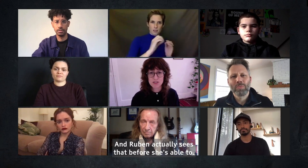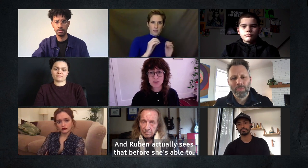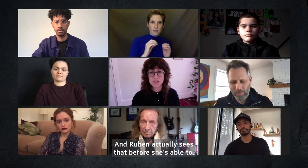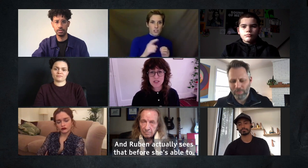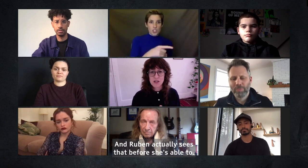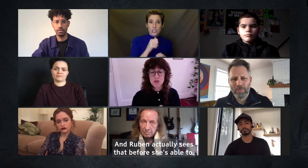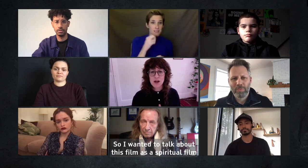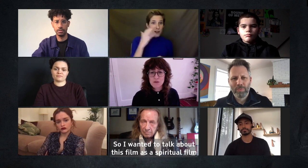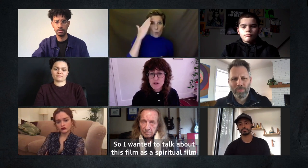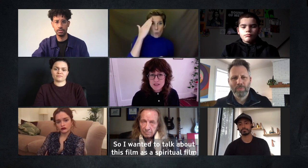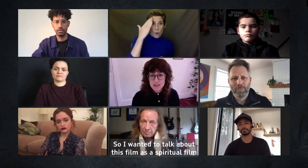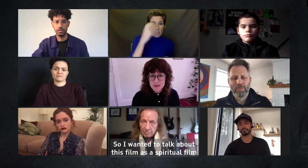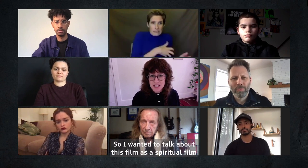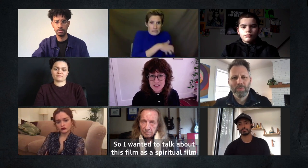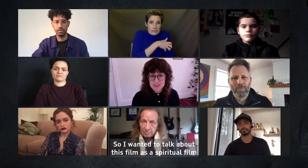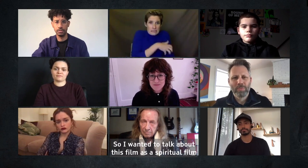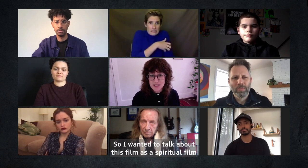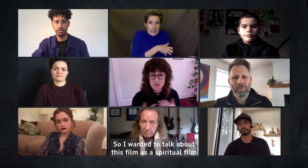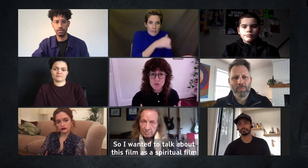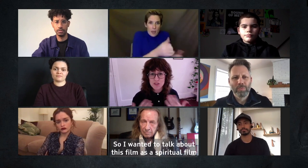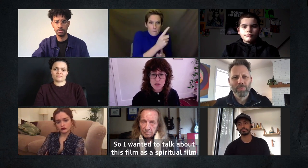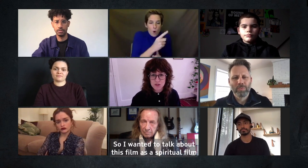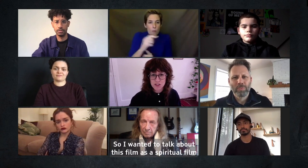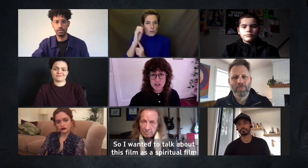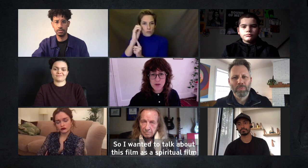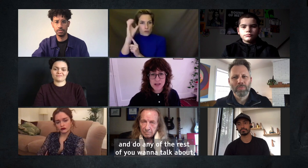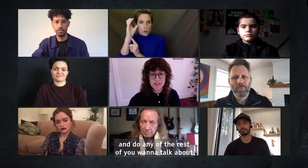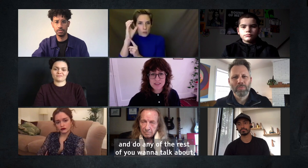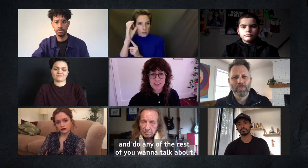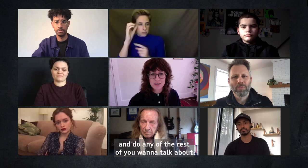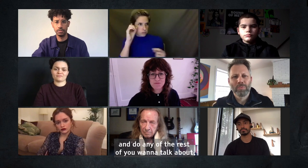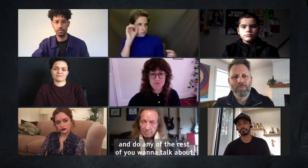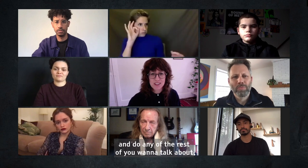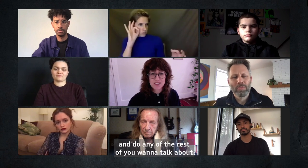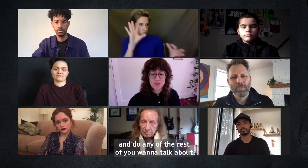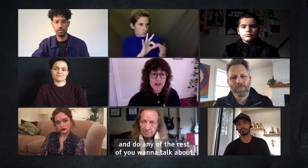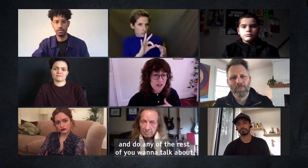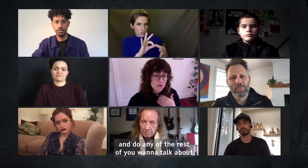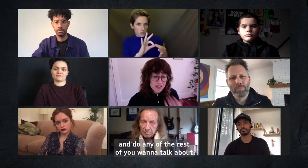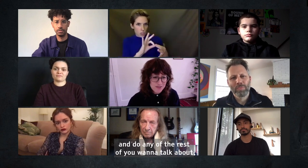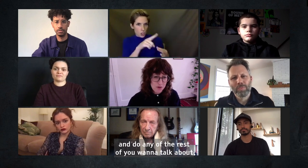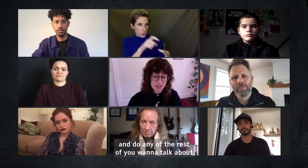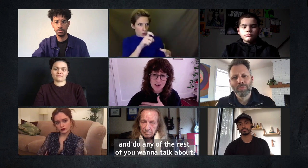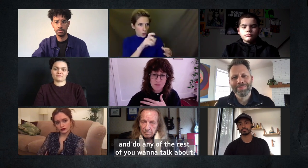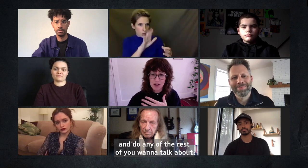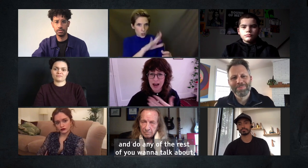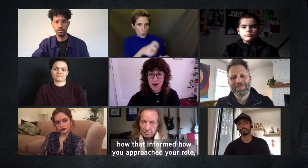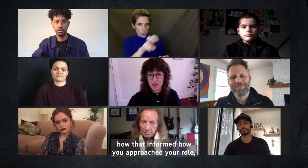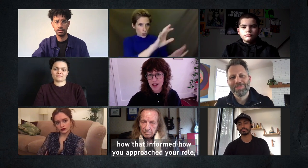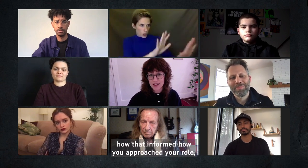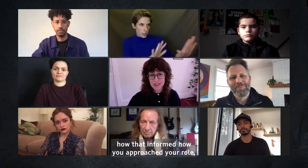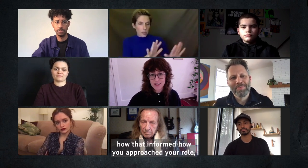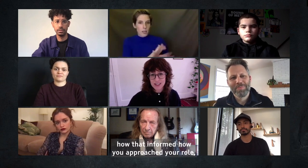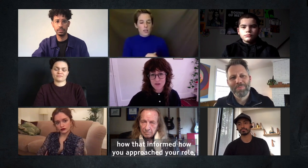she's able to. So I wanted to talk about this film as a spiritual film. And do any of the rest of you want to talk about